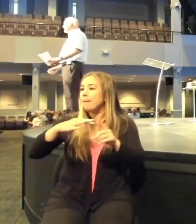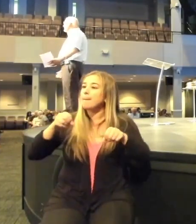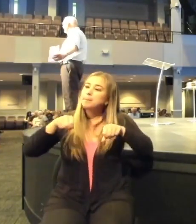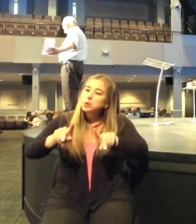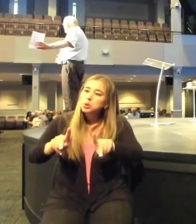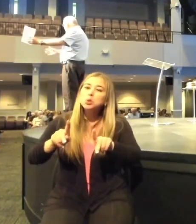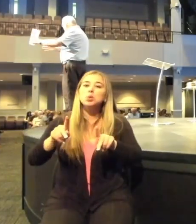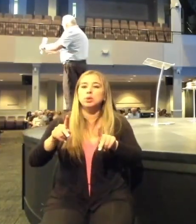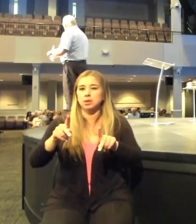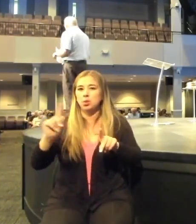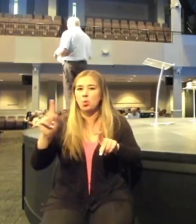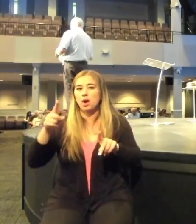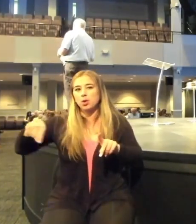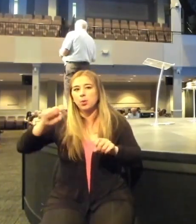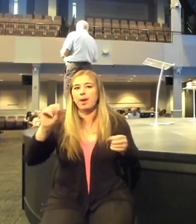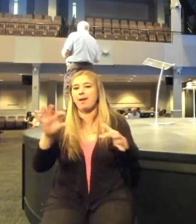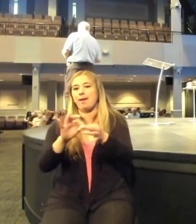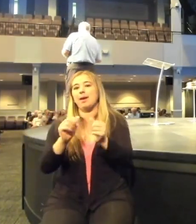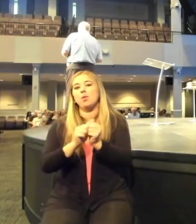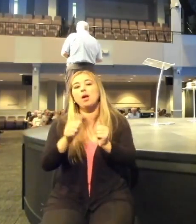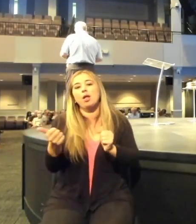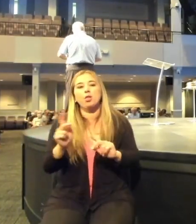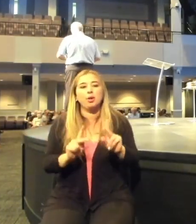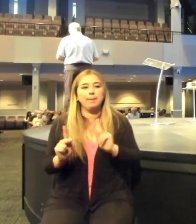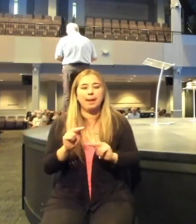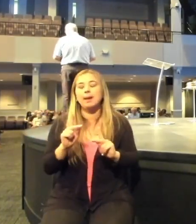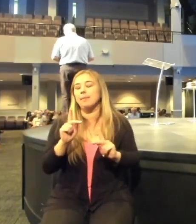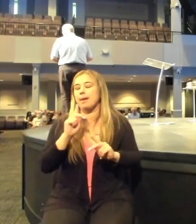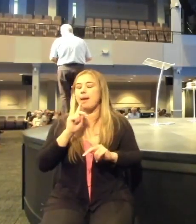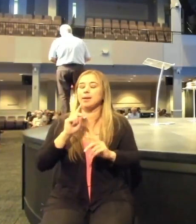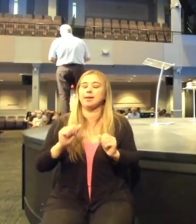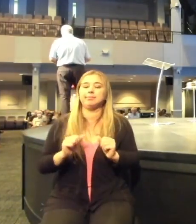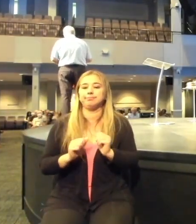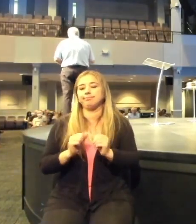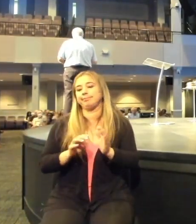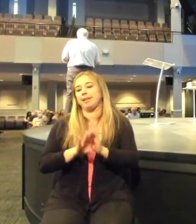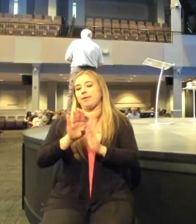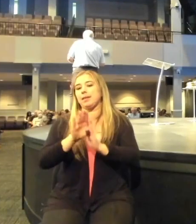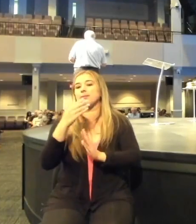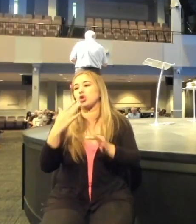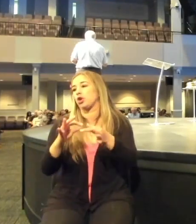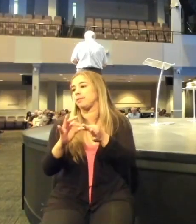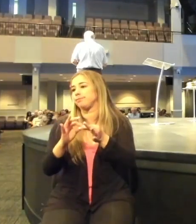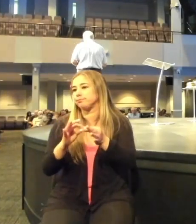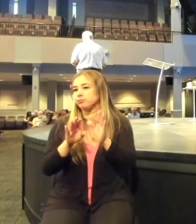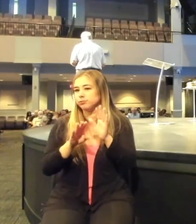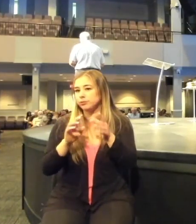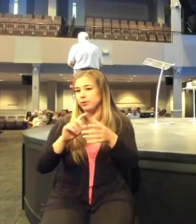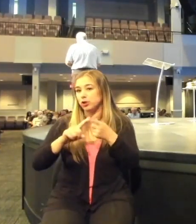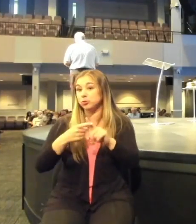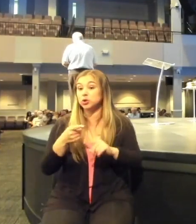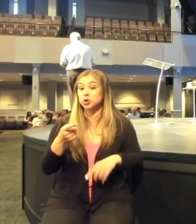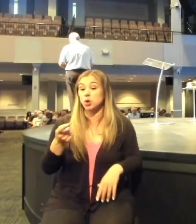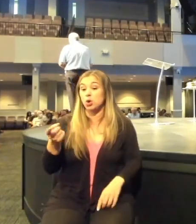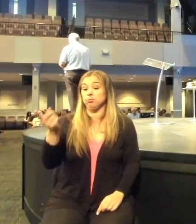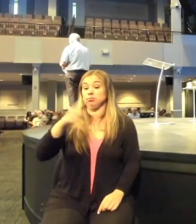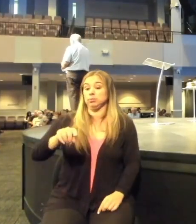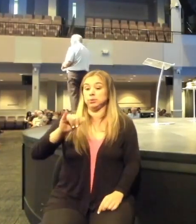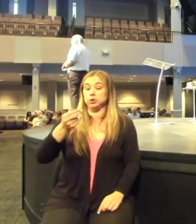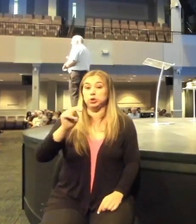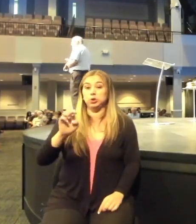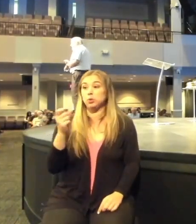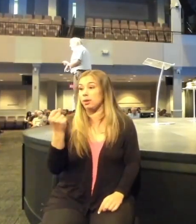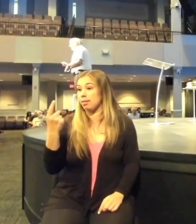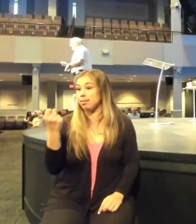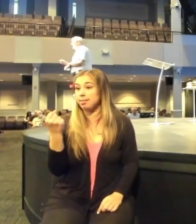opportunities and environments where you can connect with others and build good friendships. And so coming up this next Saturday, the 11th, June